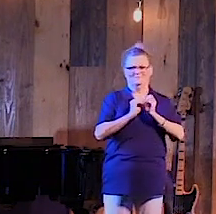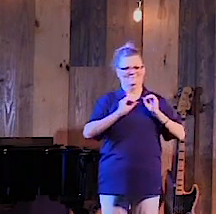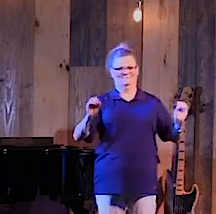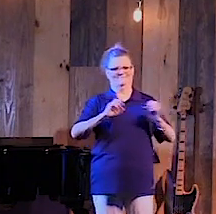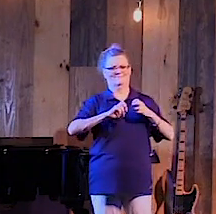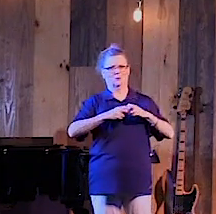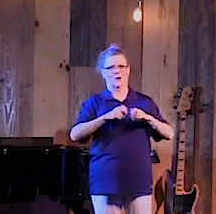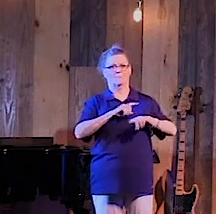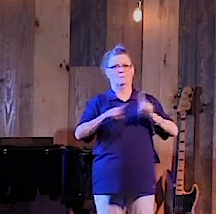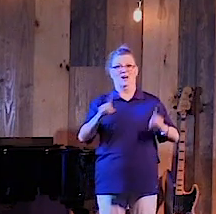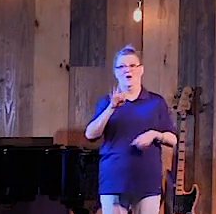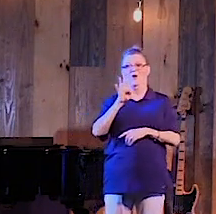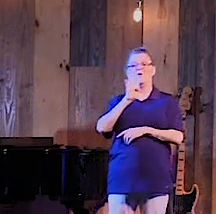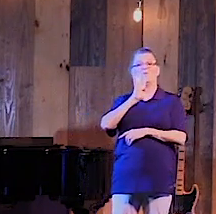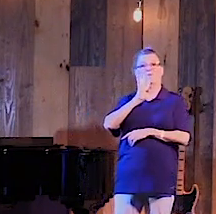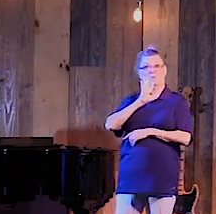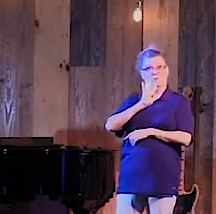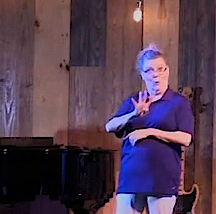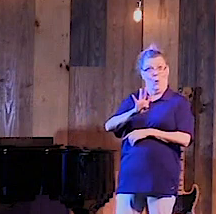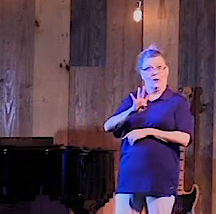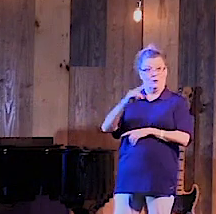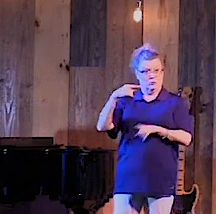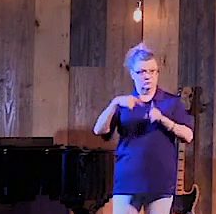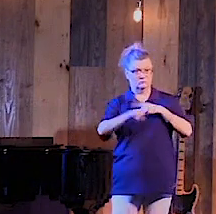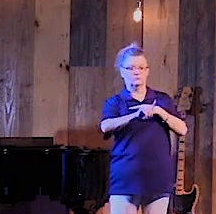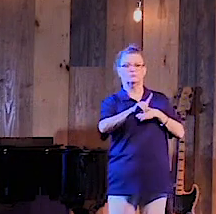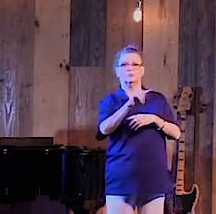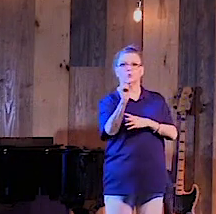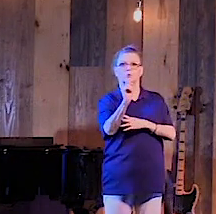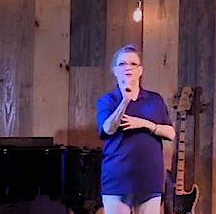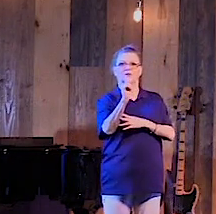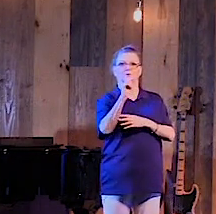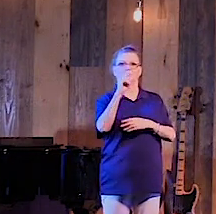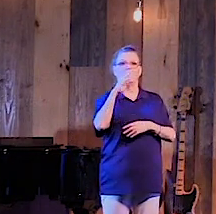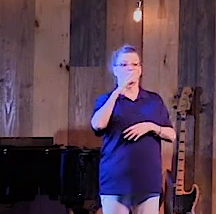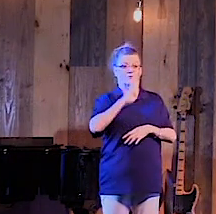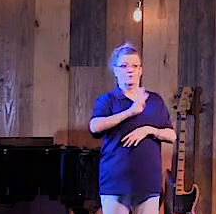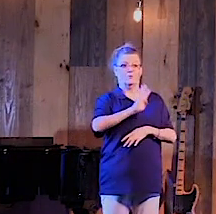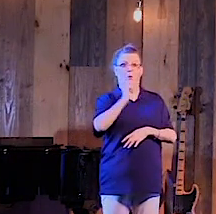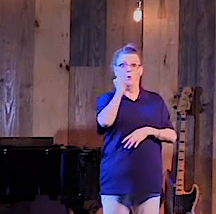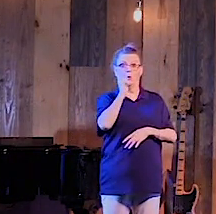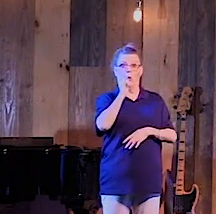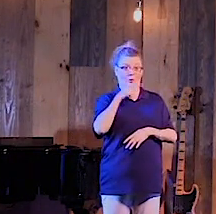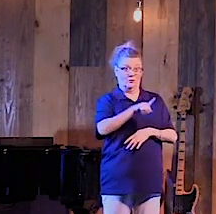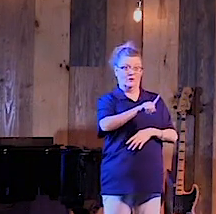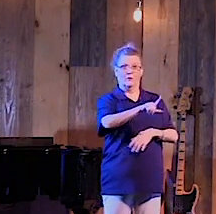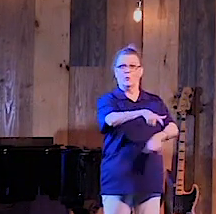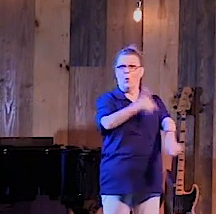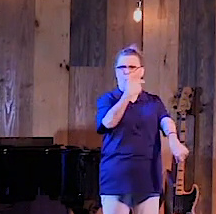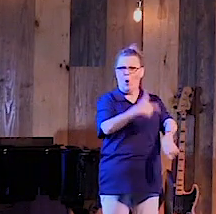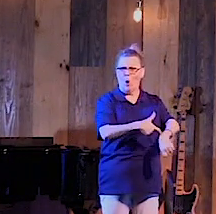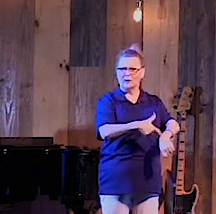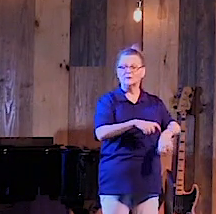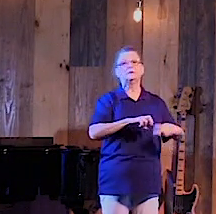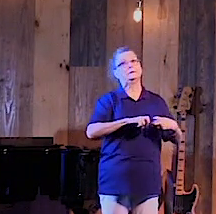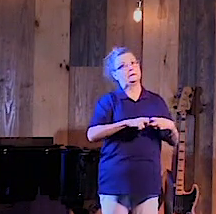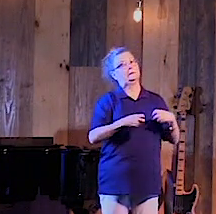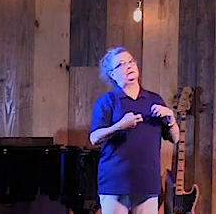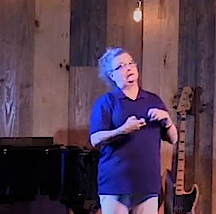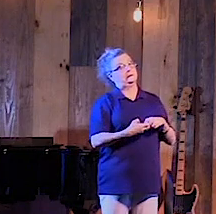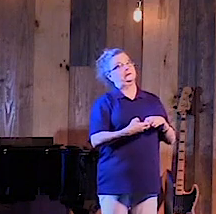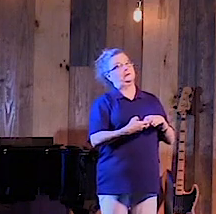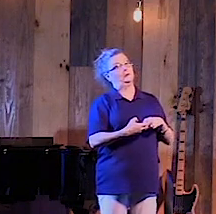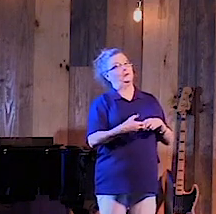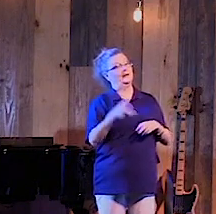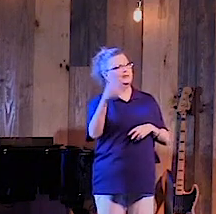But if a four-year-old goes in there and if a four-year-old girl goes in there for a long time, that's a problem. So it's not uncommon to hear